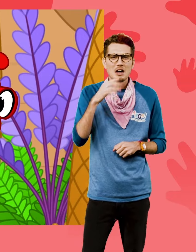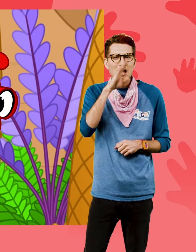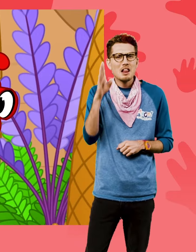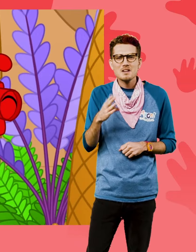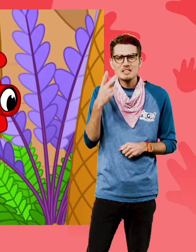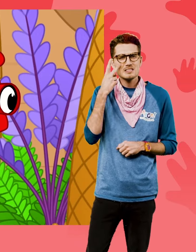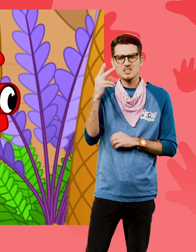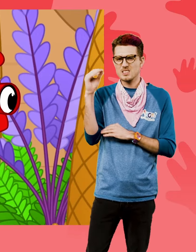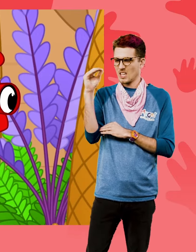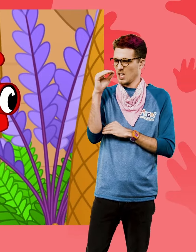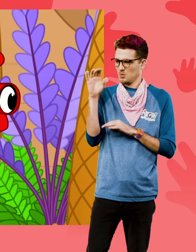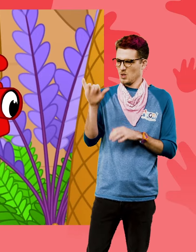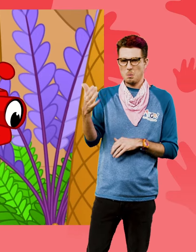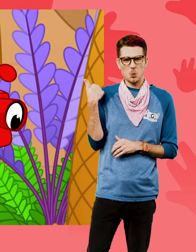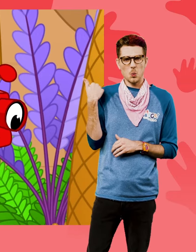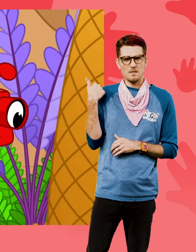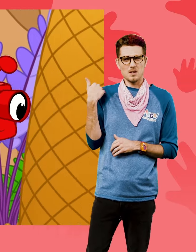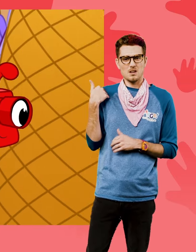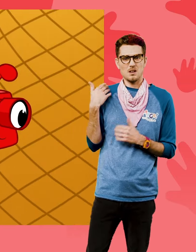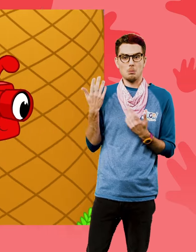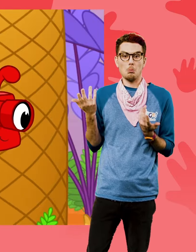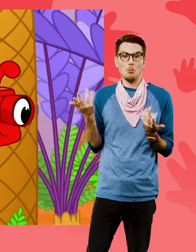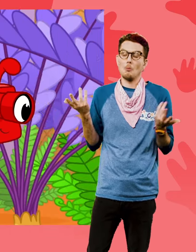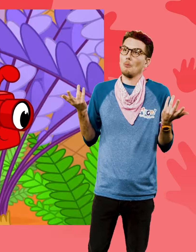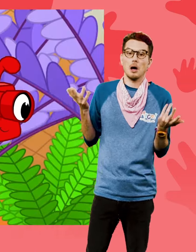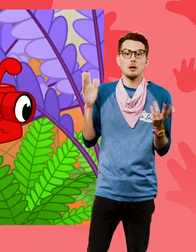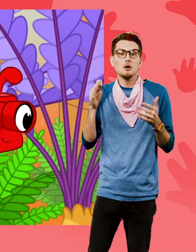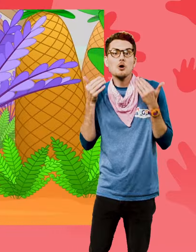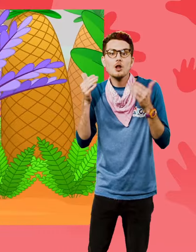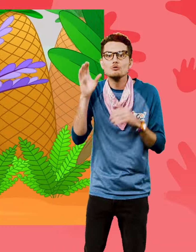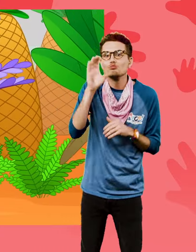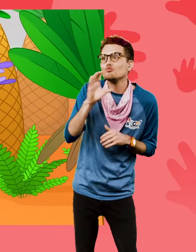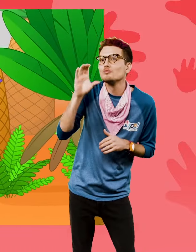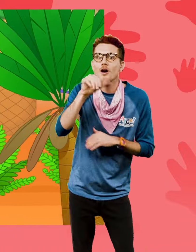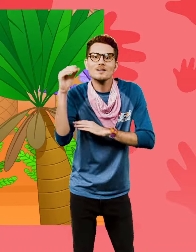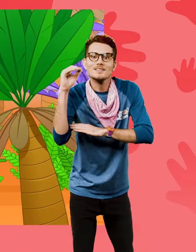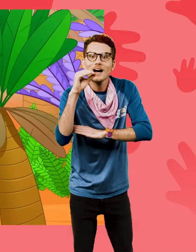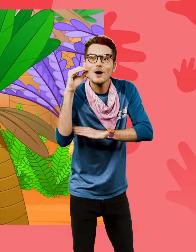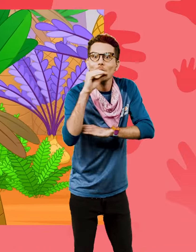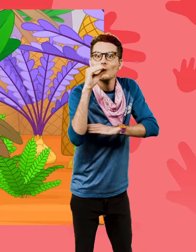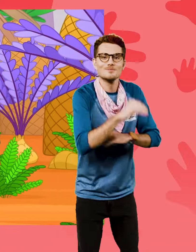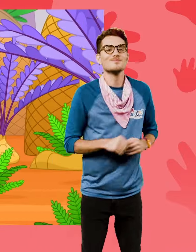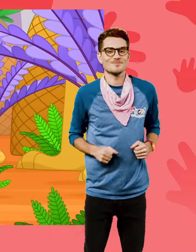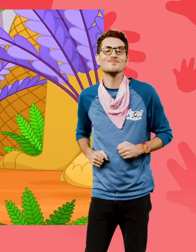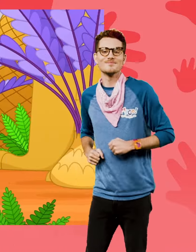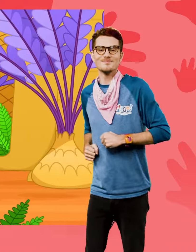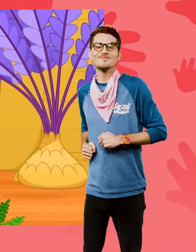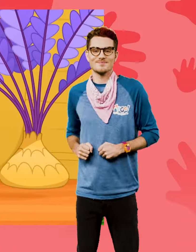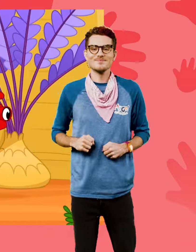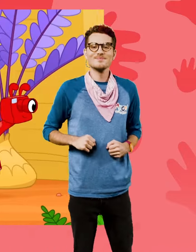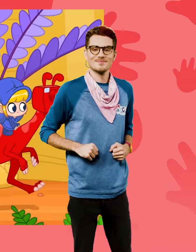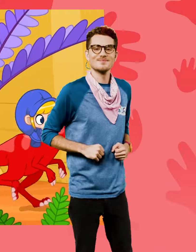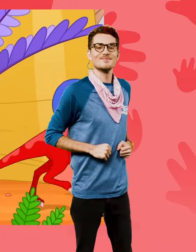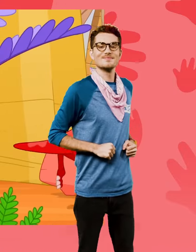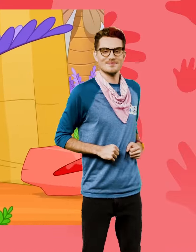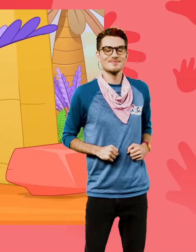I've never seen a dinosaur do that before. Well, let's find some other dinosaurs,